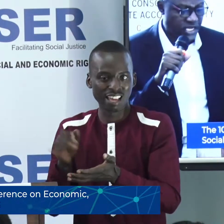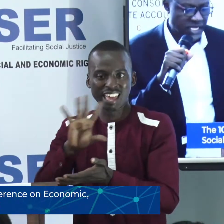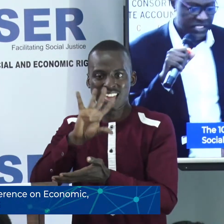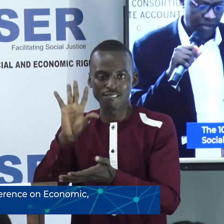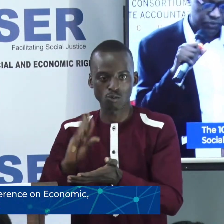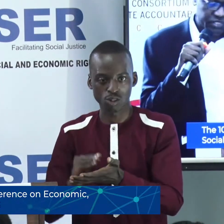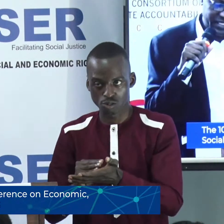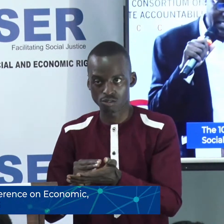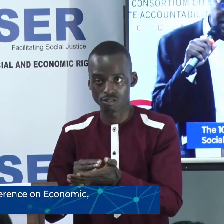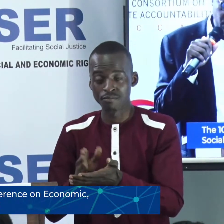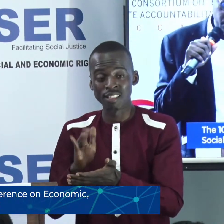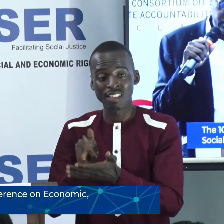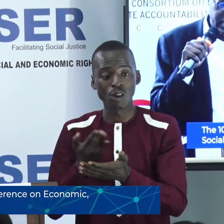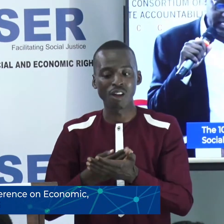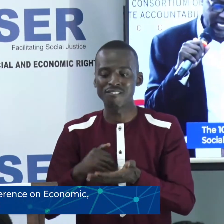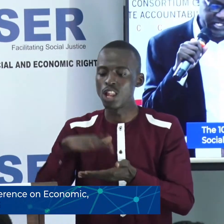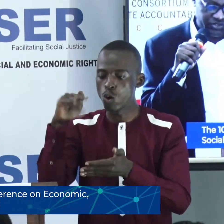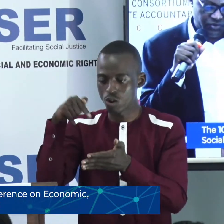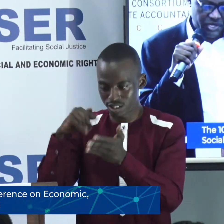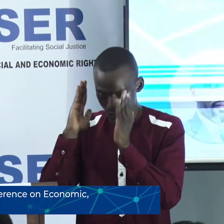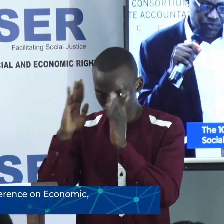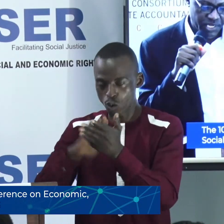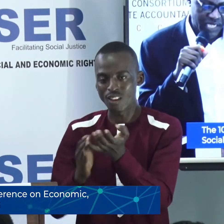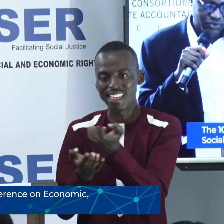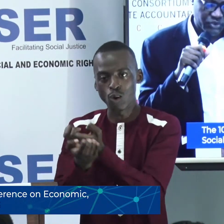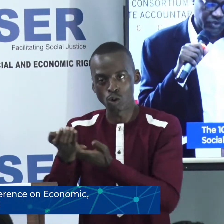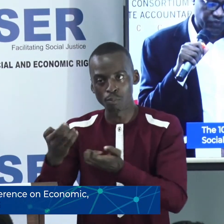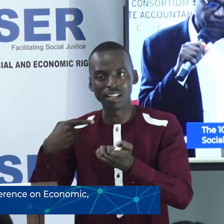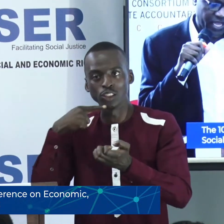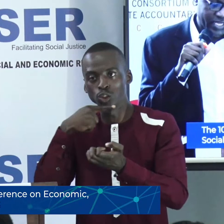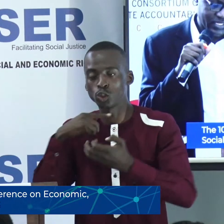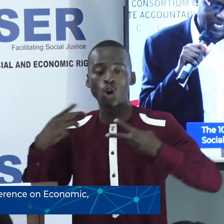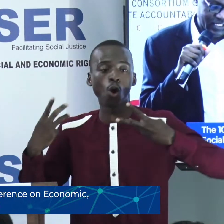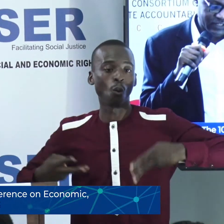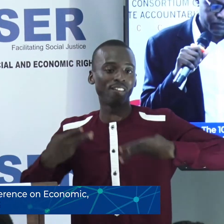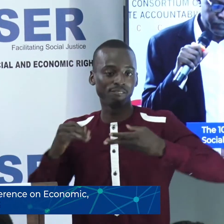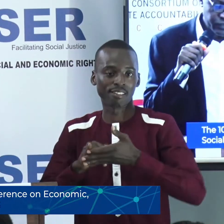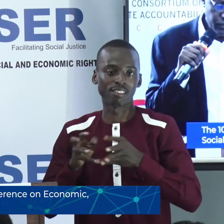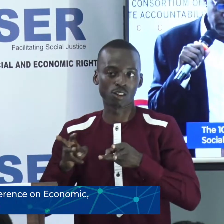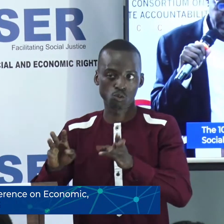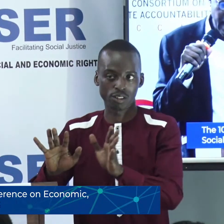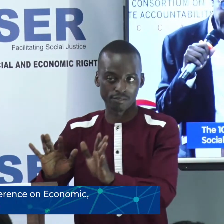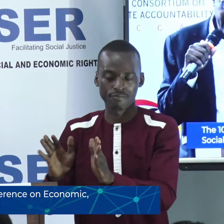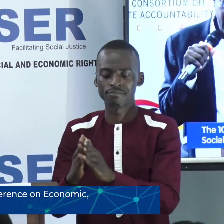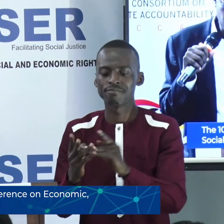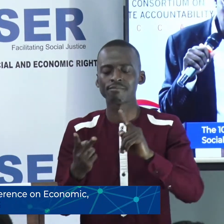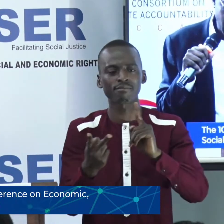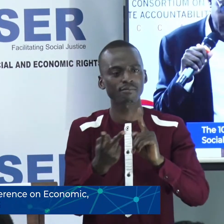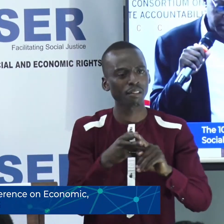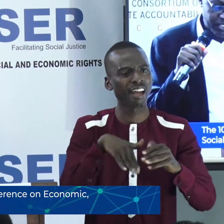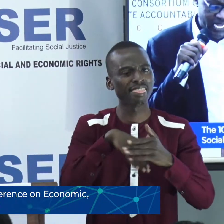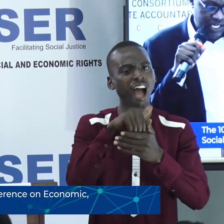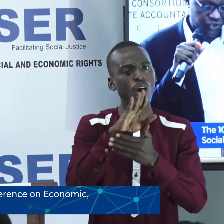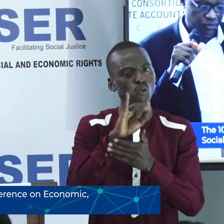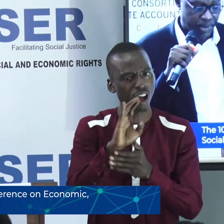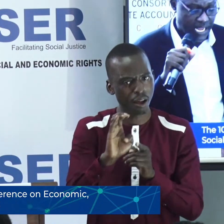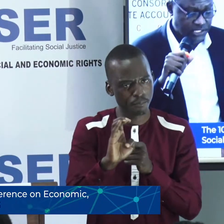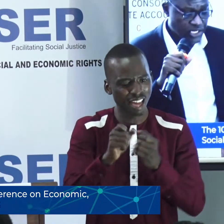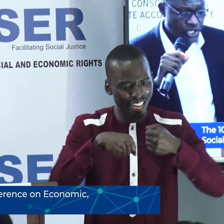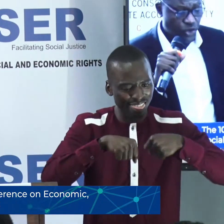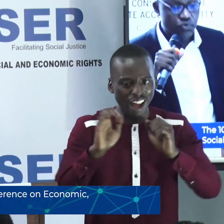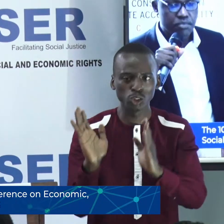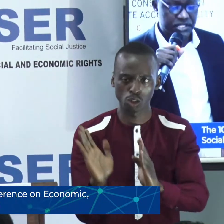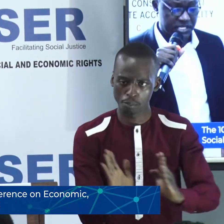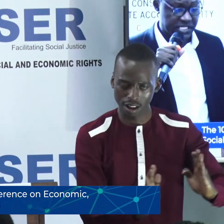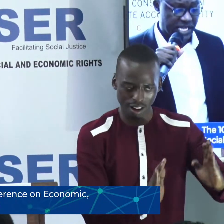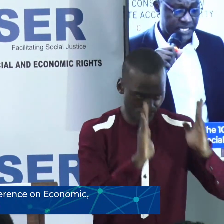of some sort. And there is a lot that touches on economic and social welfare in that. The other outcome has been the action plan